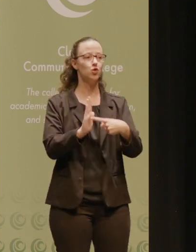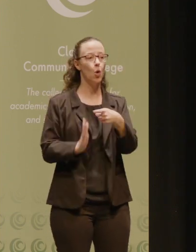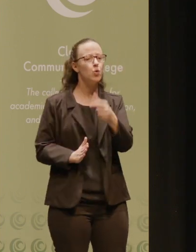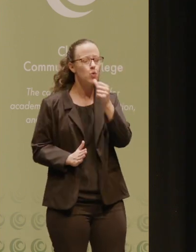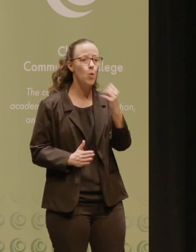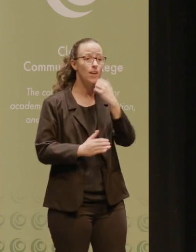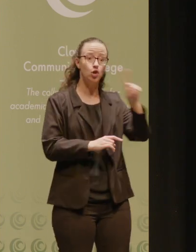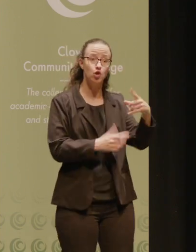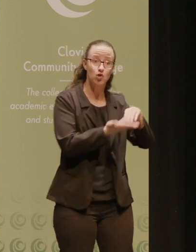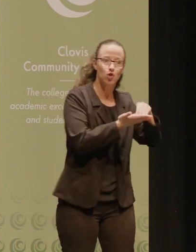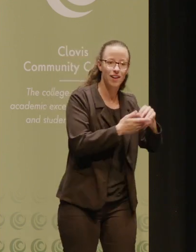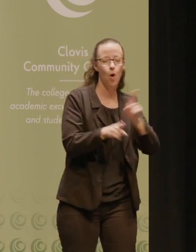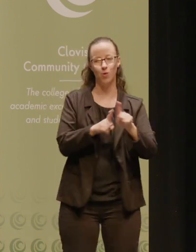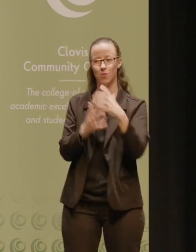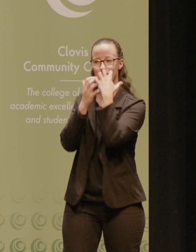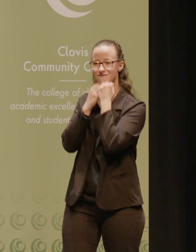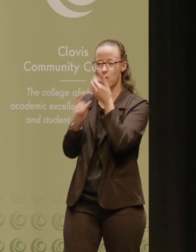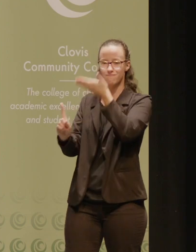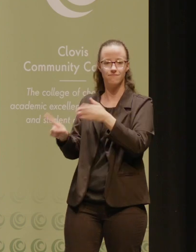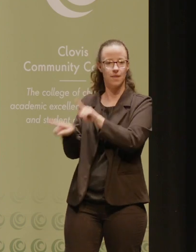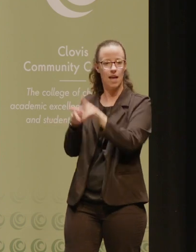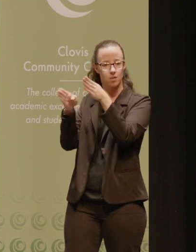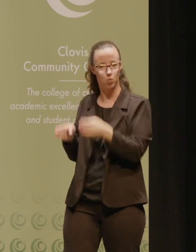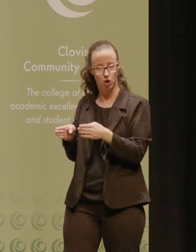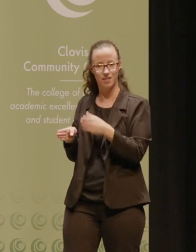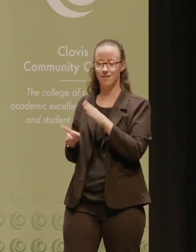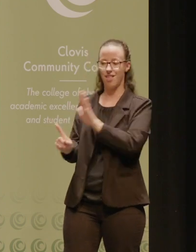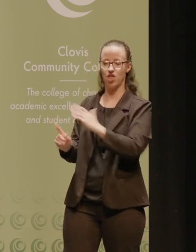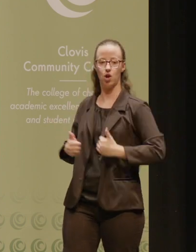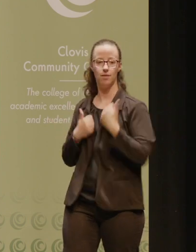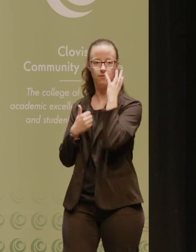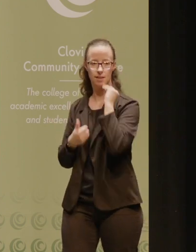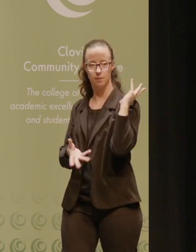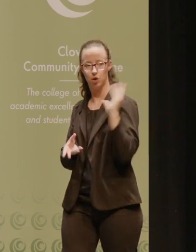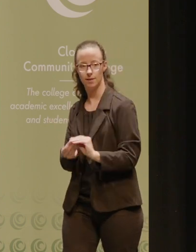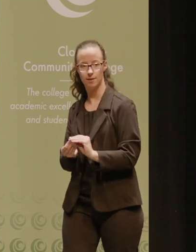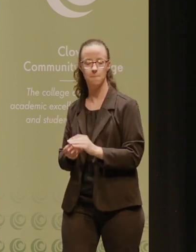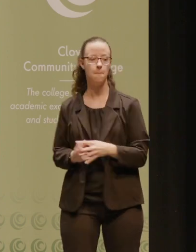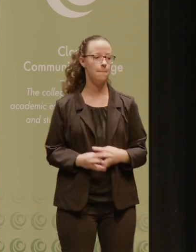learning, but you also value who they are as people and their lived experiences.